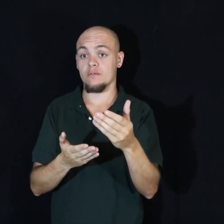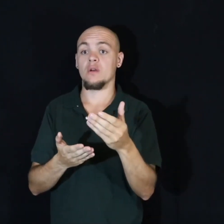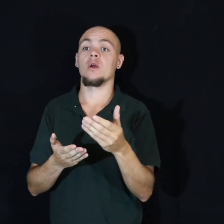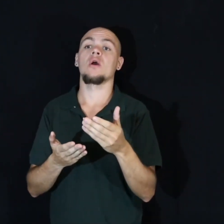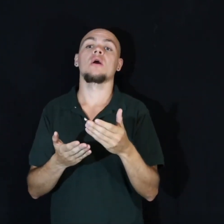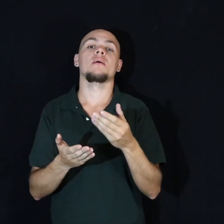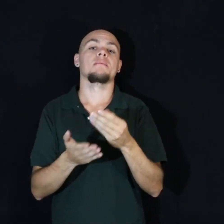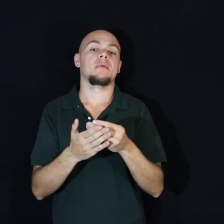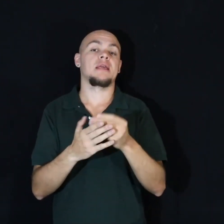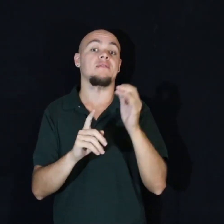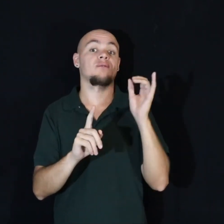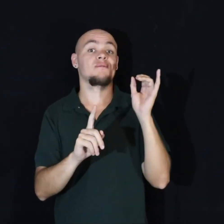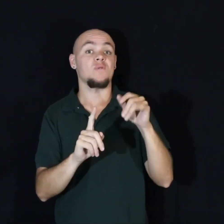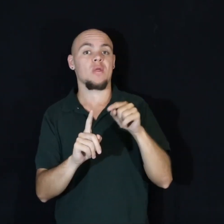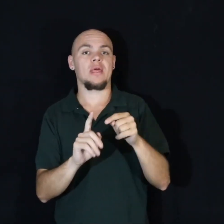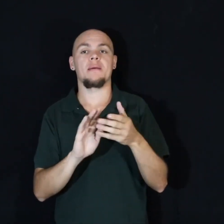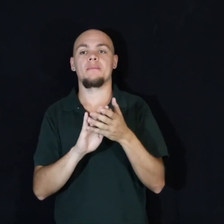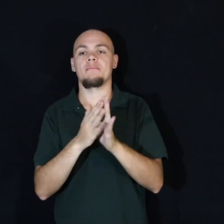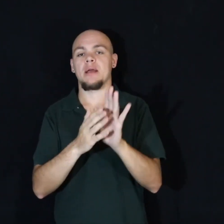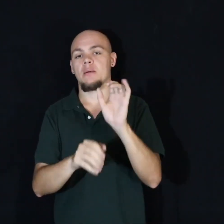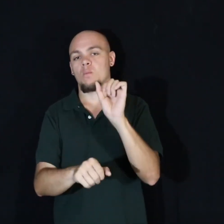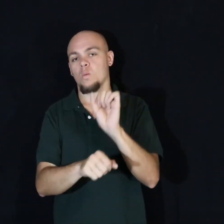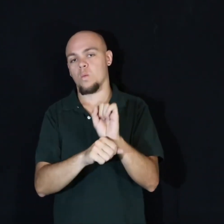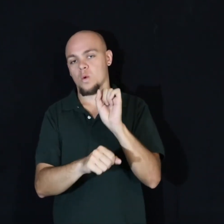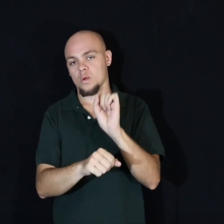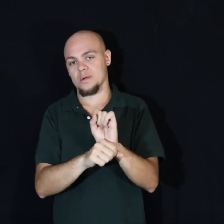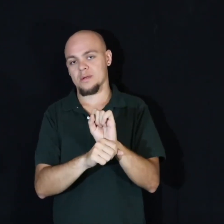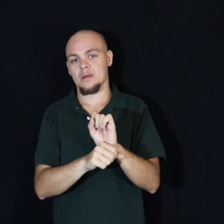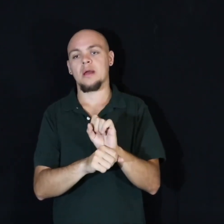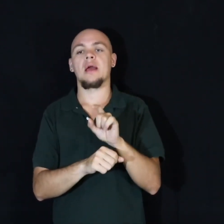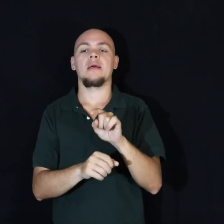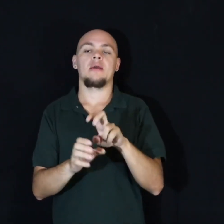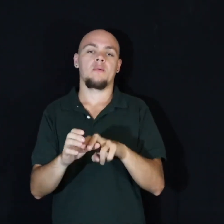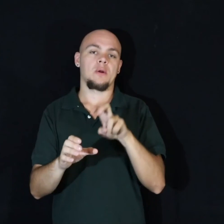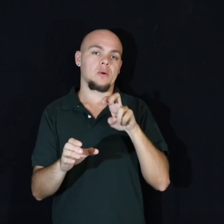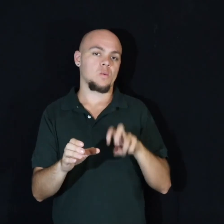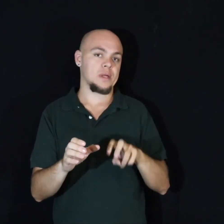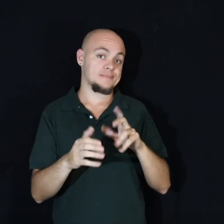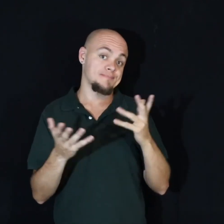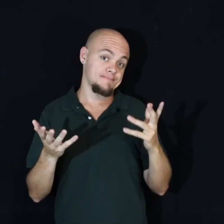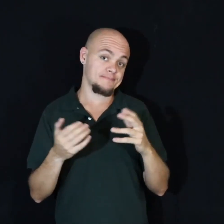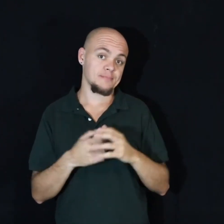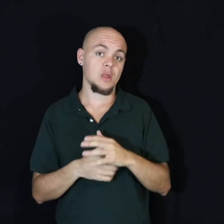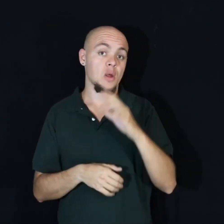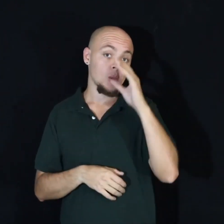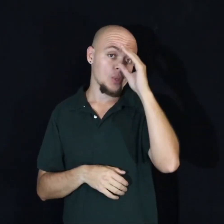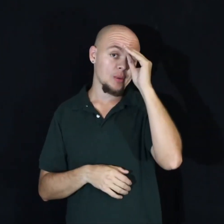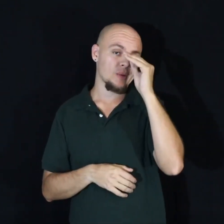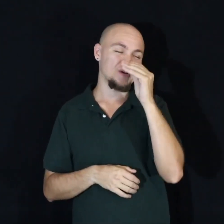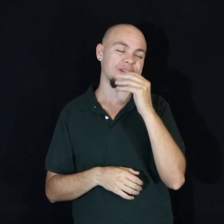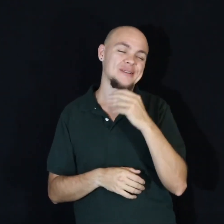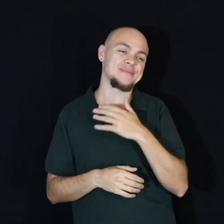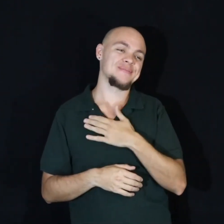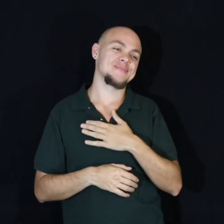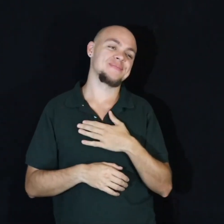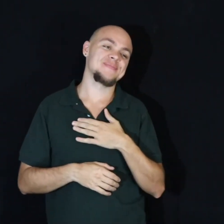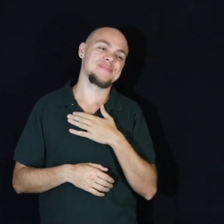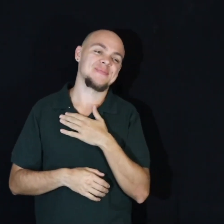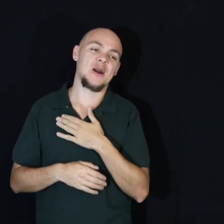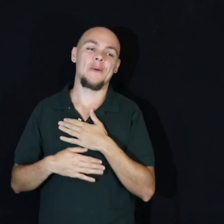that would turn it into work, and then they would resign. The boy mused a while over the substantial change which had